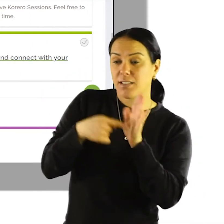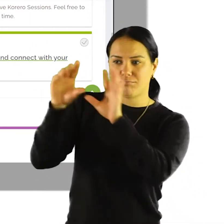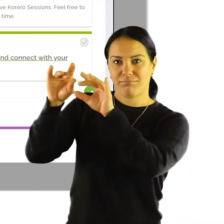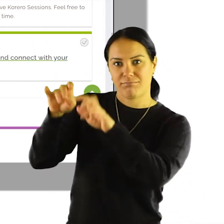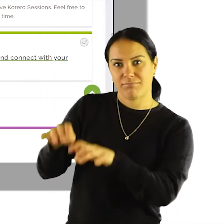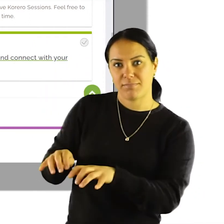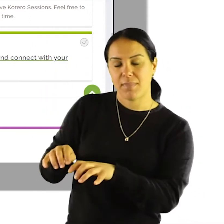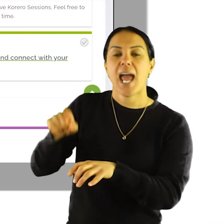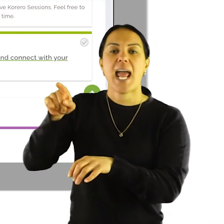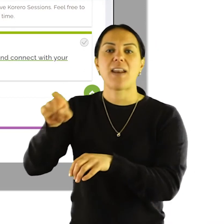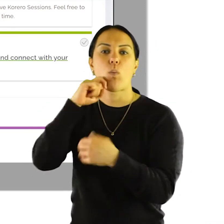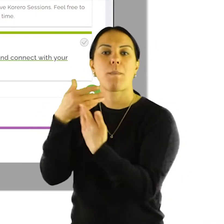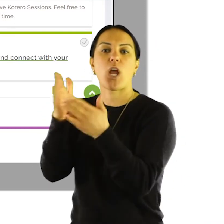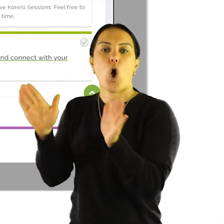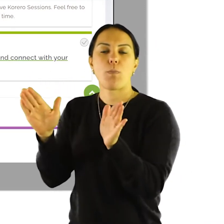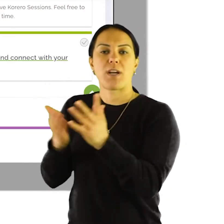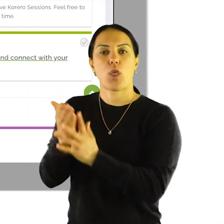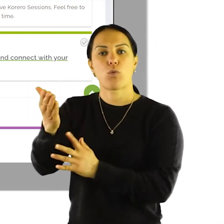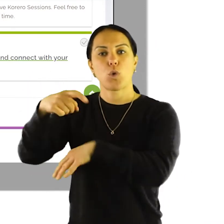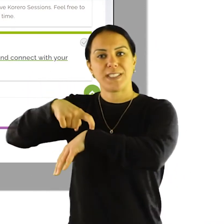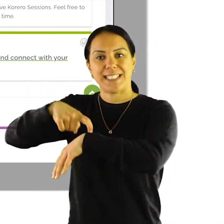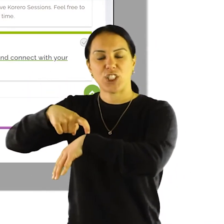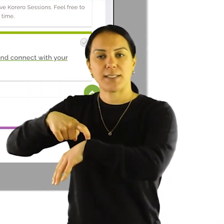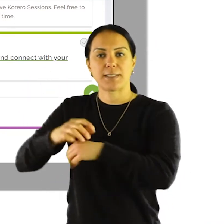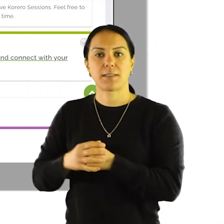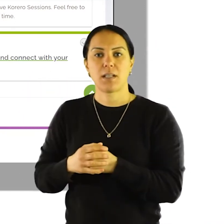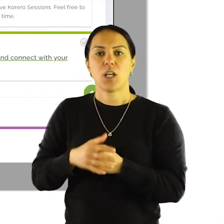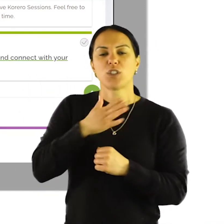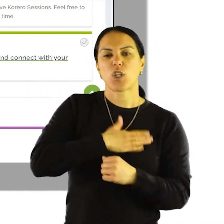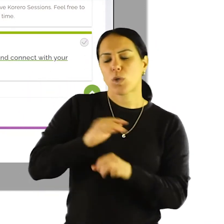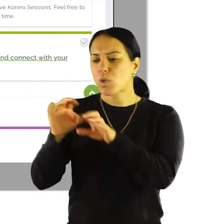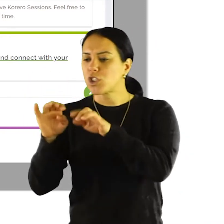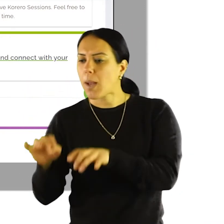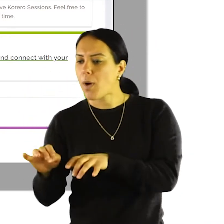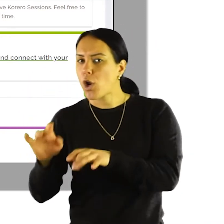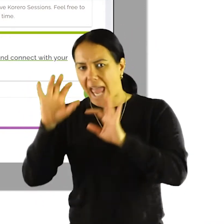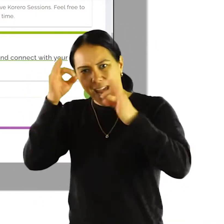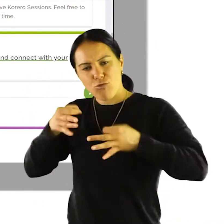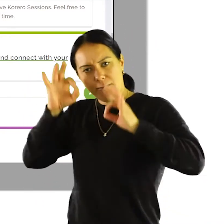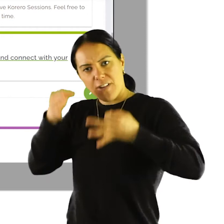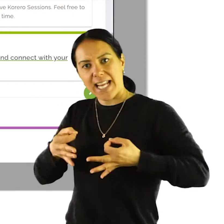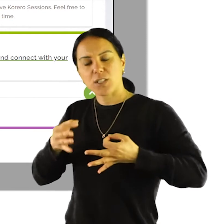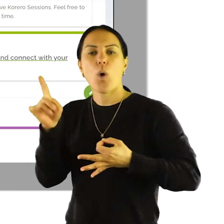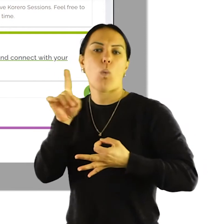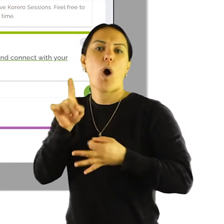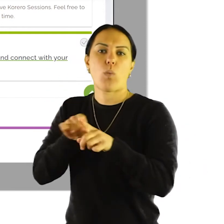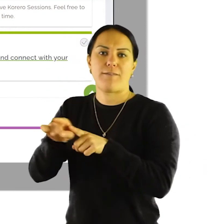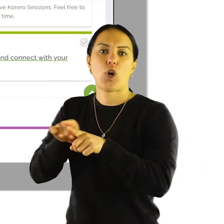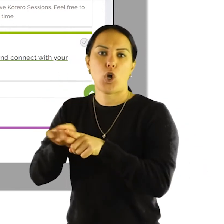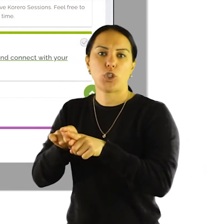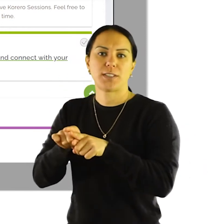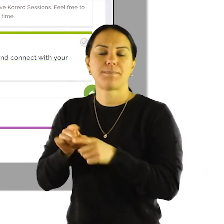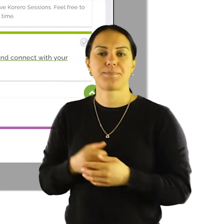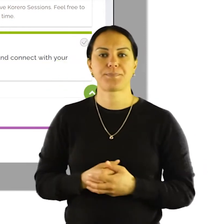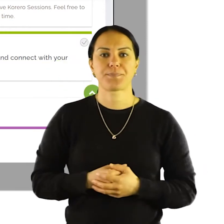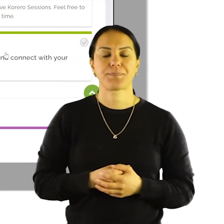forum will be open in between your session times as well. So you might want to jump on and reflect about what you've learned in between us catching